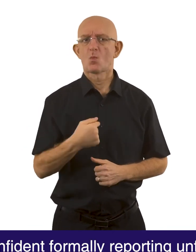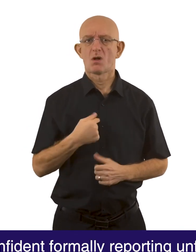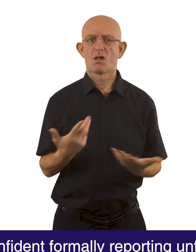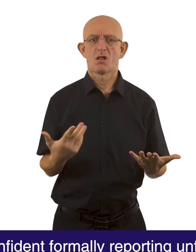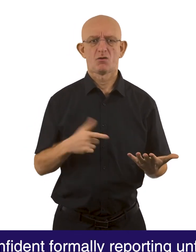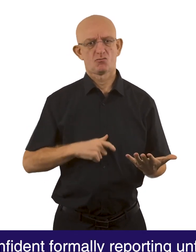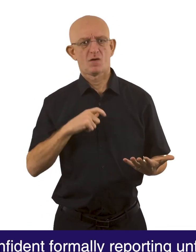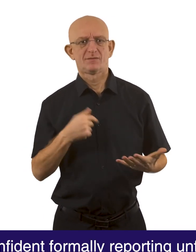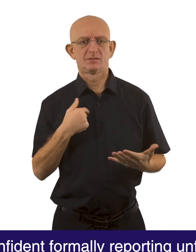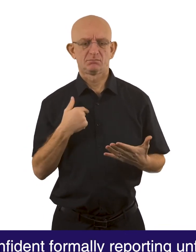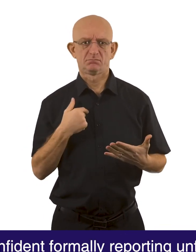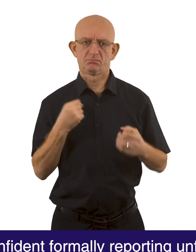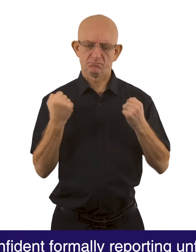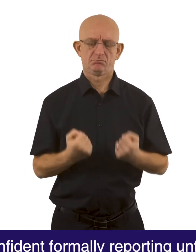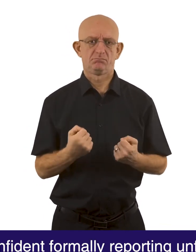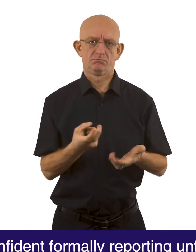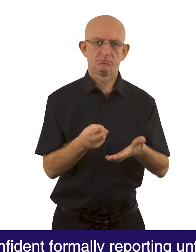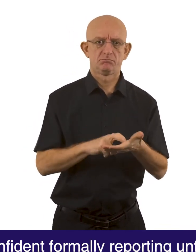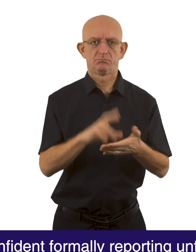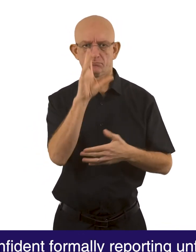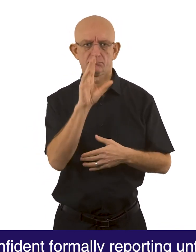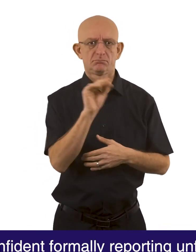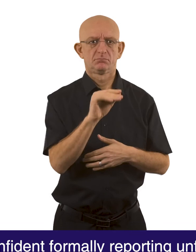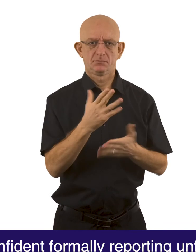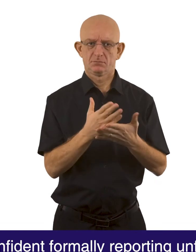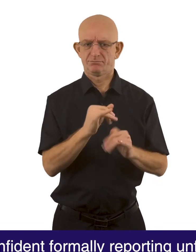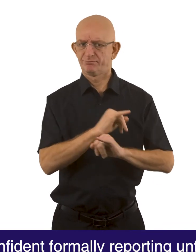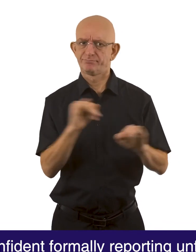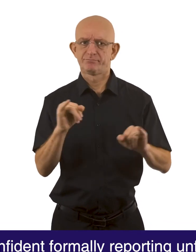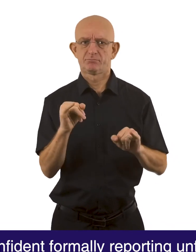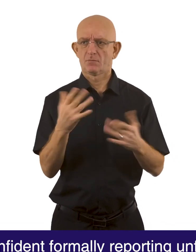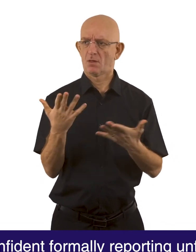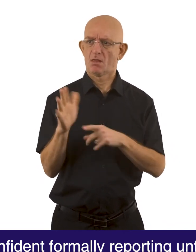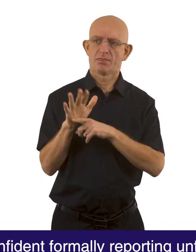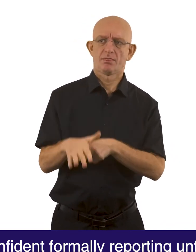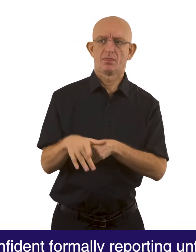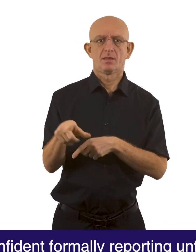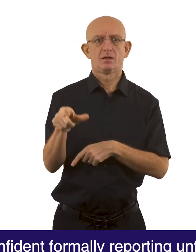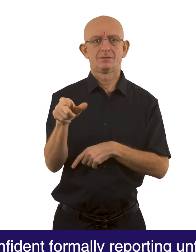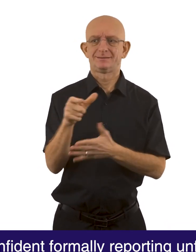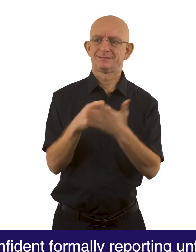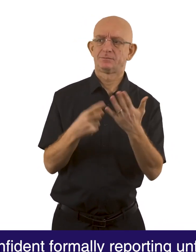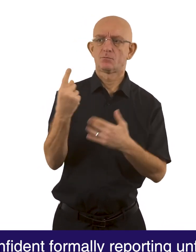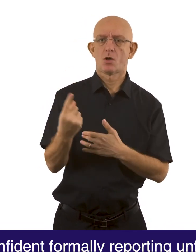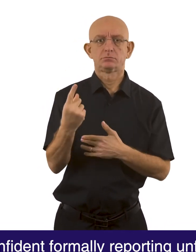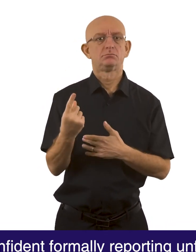I would feel confident formally reporting unfair behavior towards a disabled person to my manager at work.